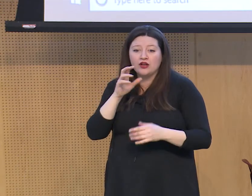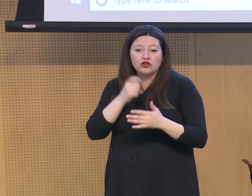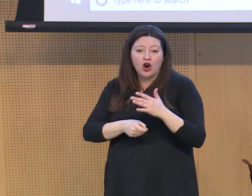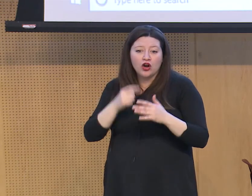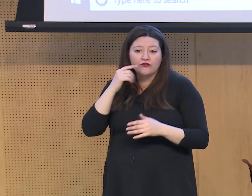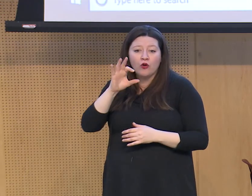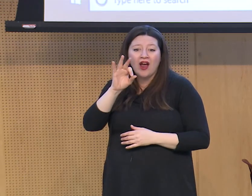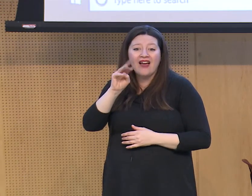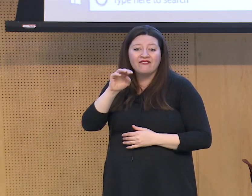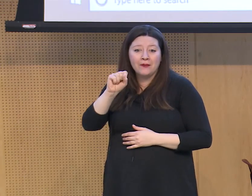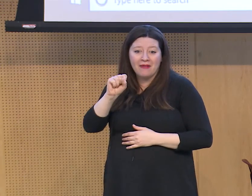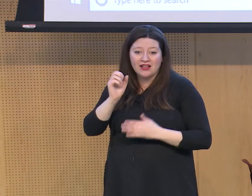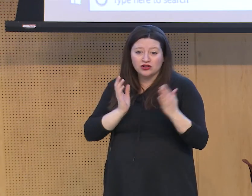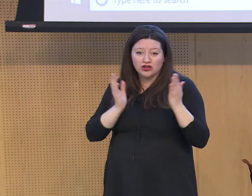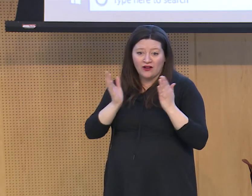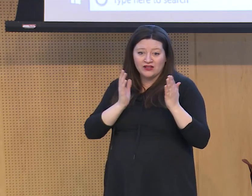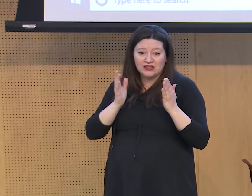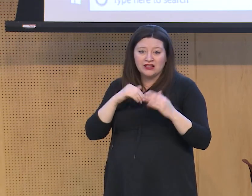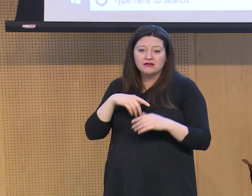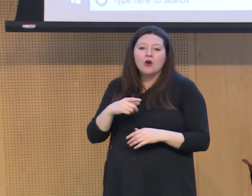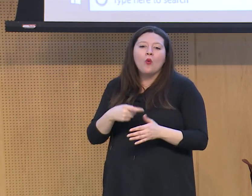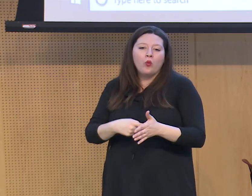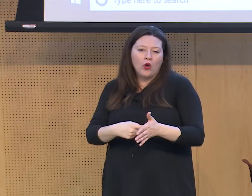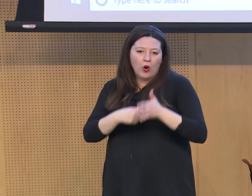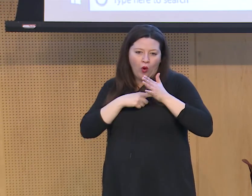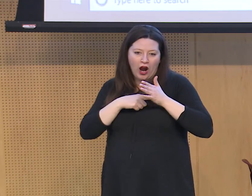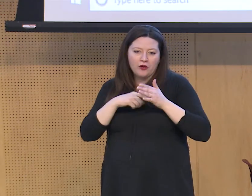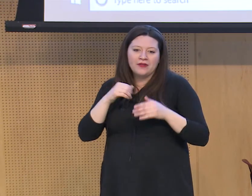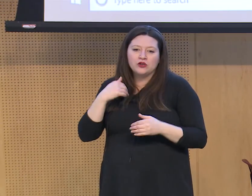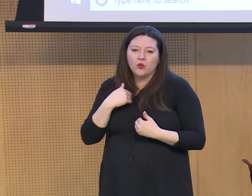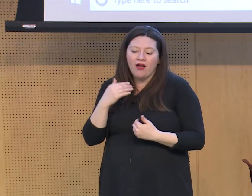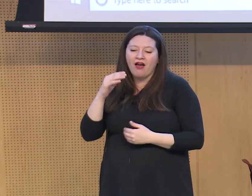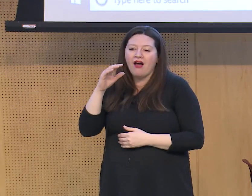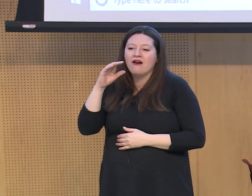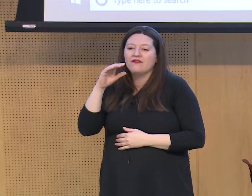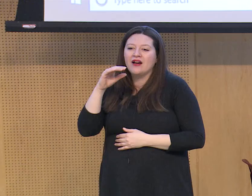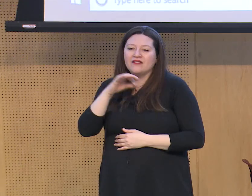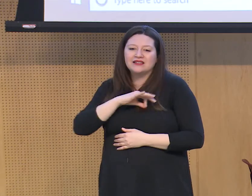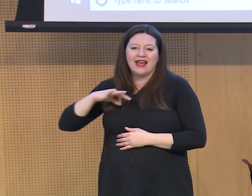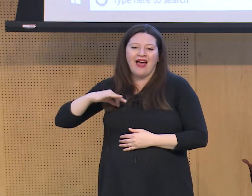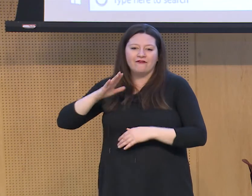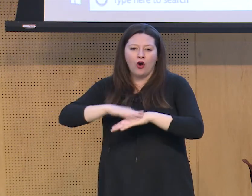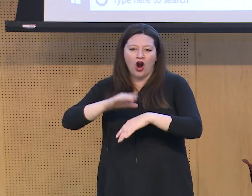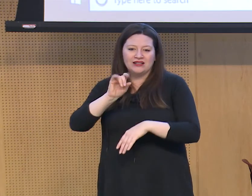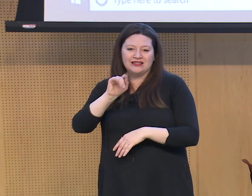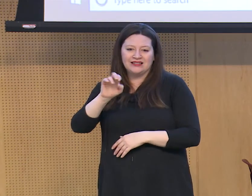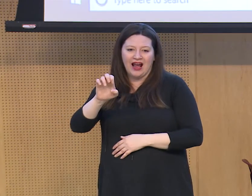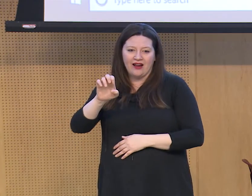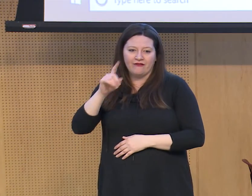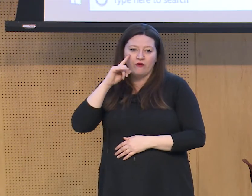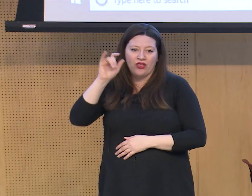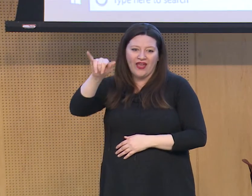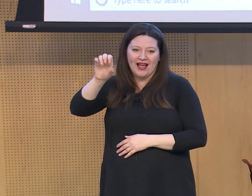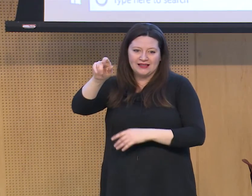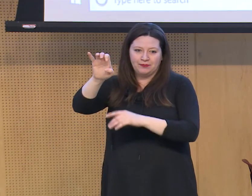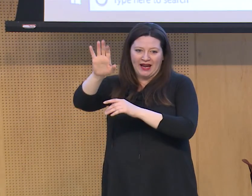do know that there is a charge for FMS services over there, and it's a requirement to have a staff person on site for that